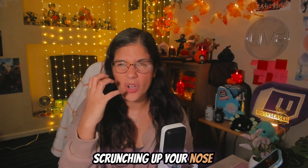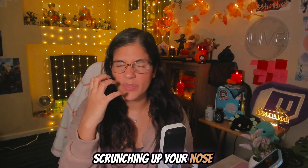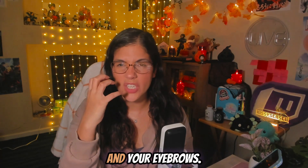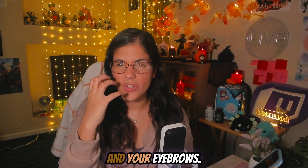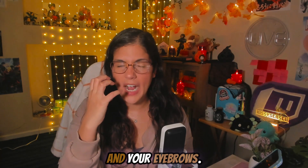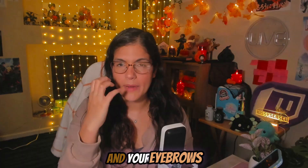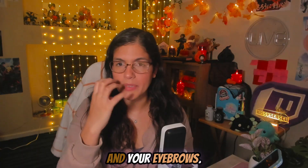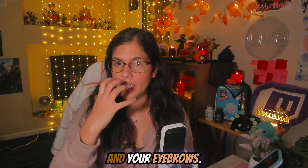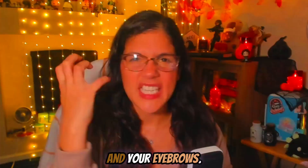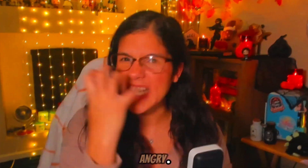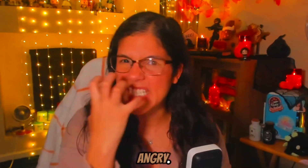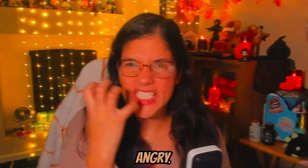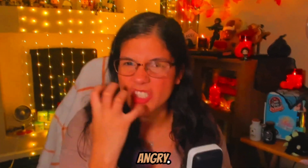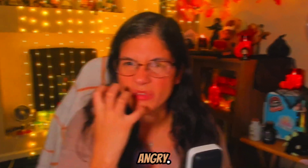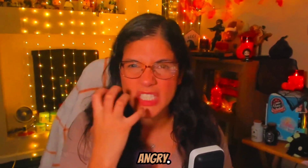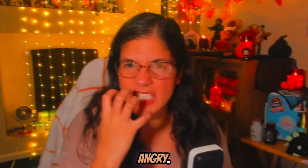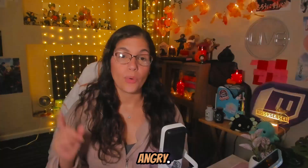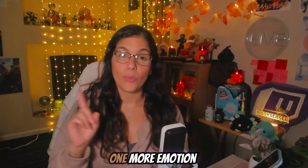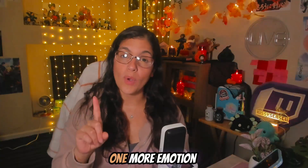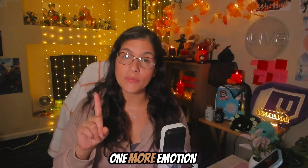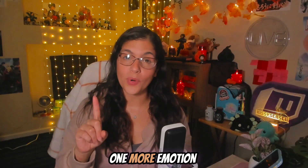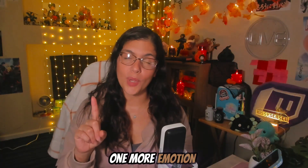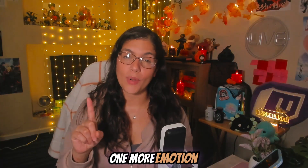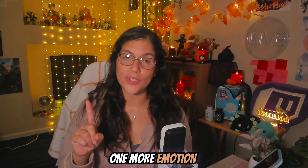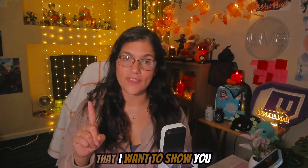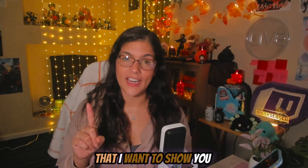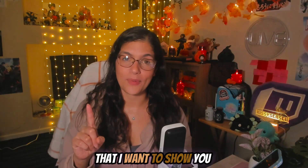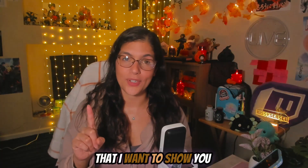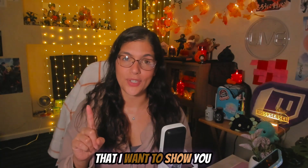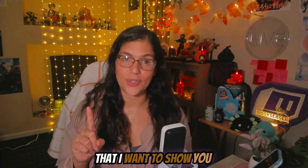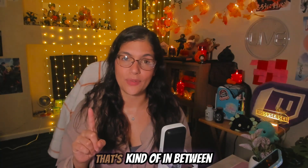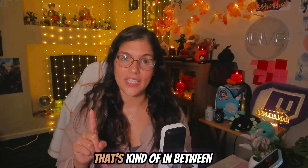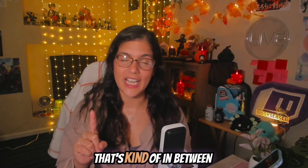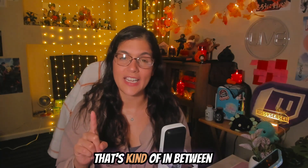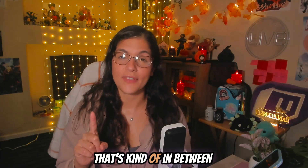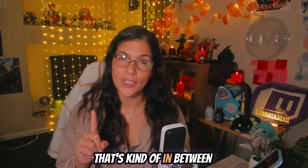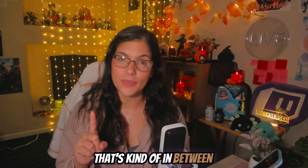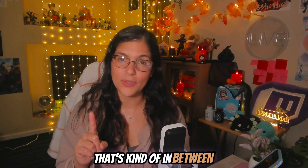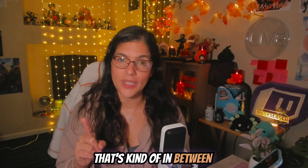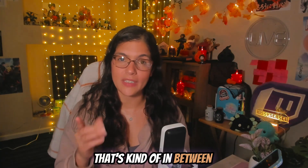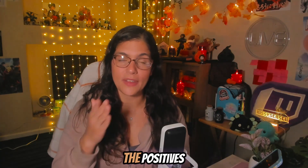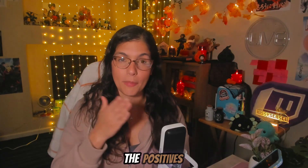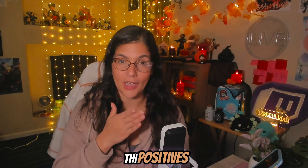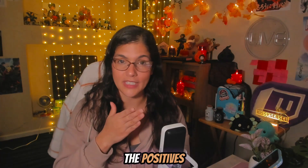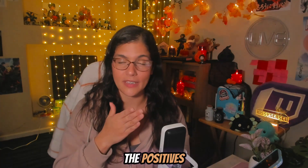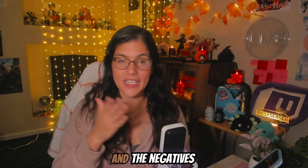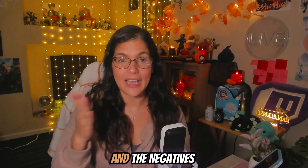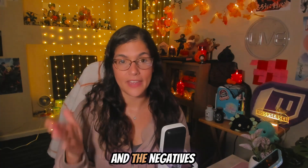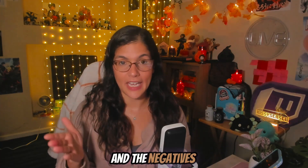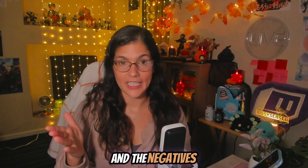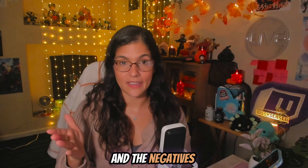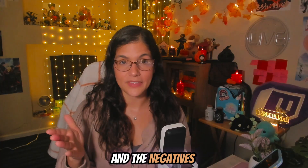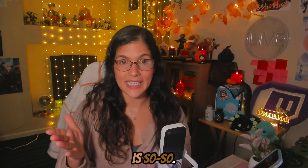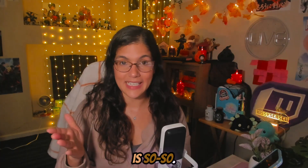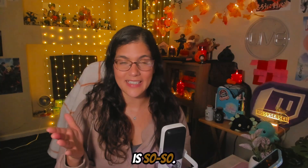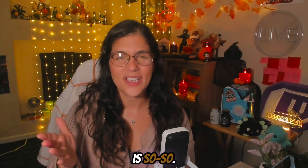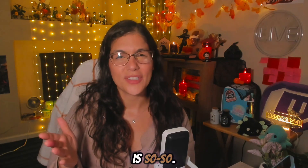and your eyebrows. Angry. One more emotion that I want to show you that's kind of in between the positives and the negatives is